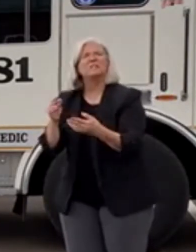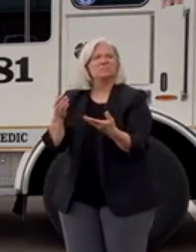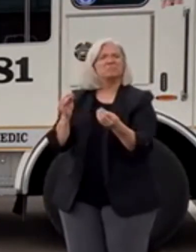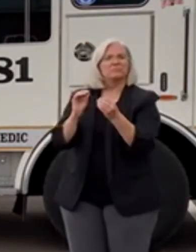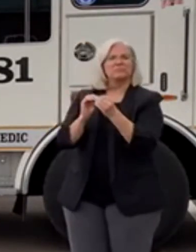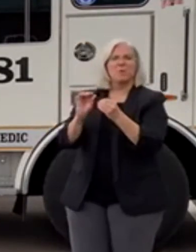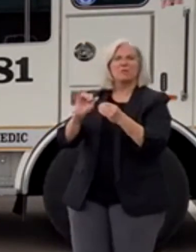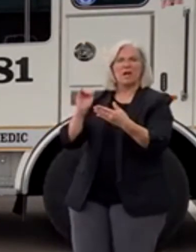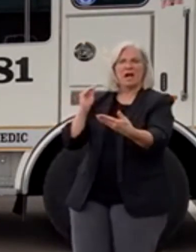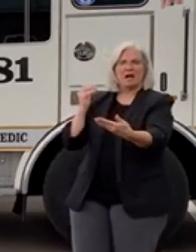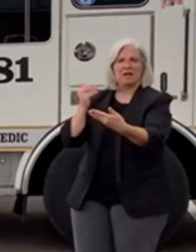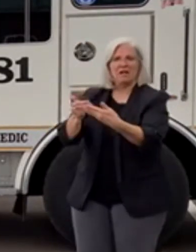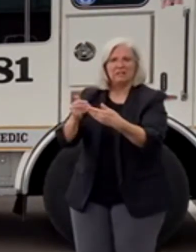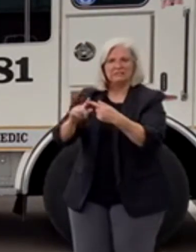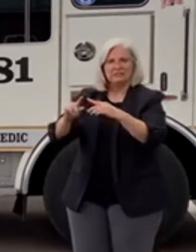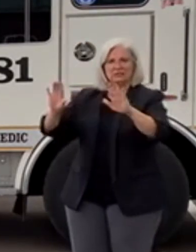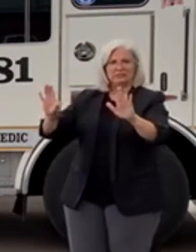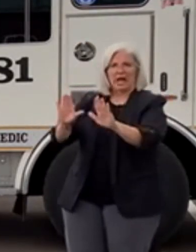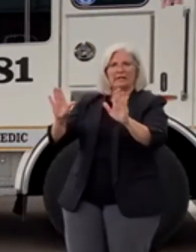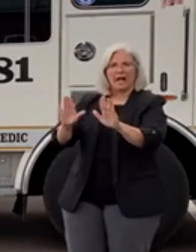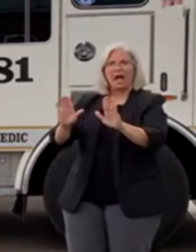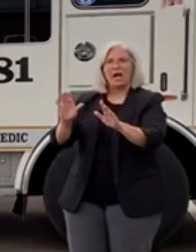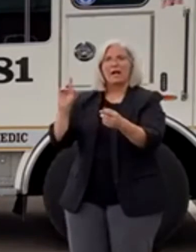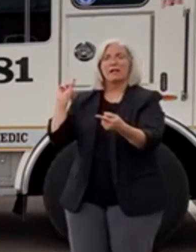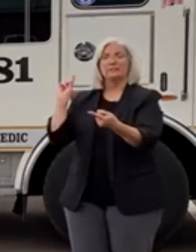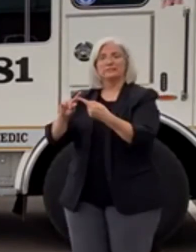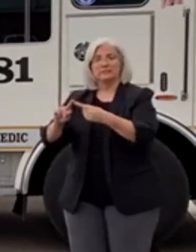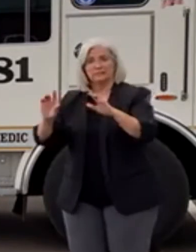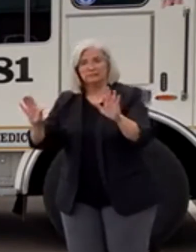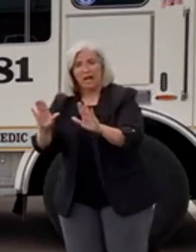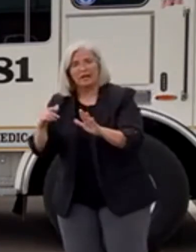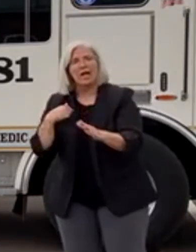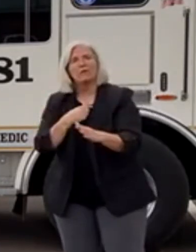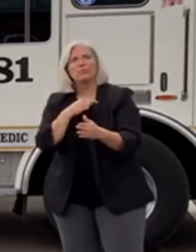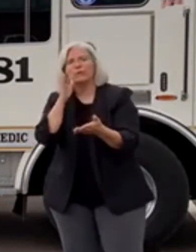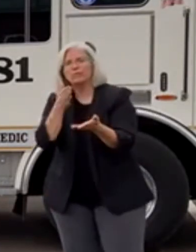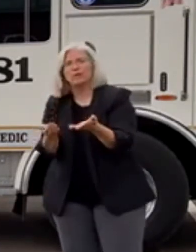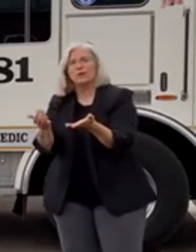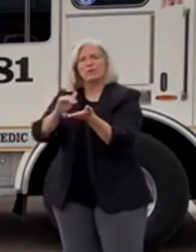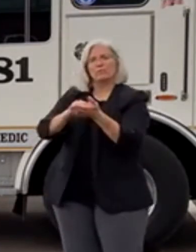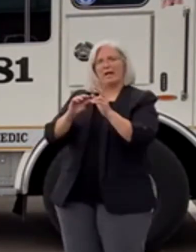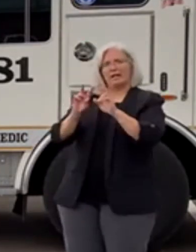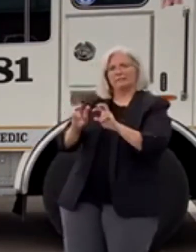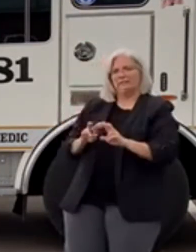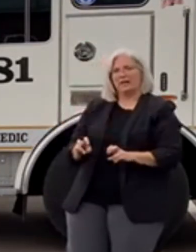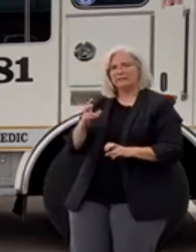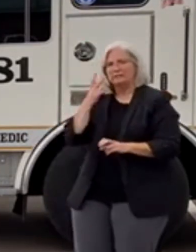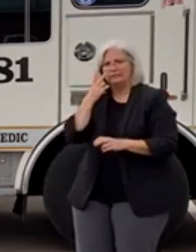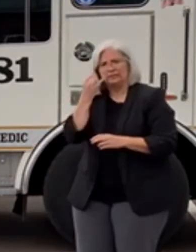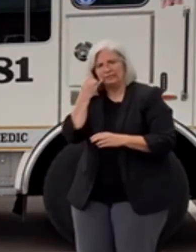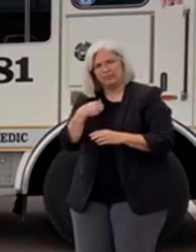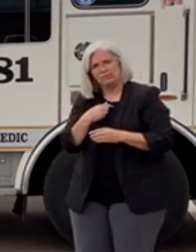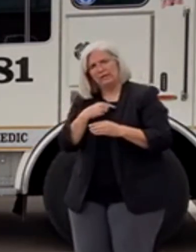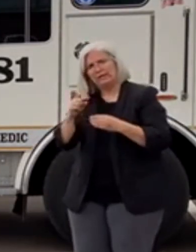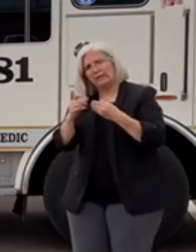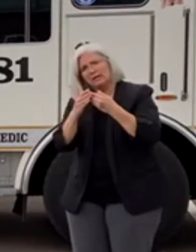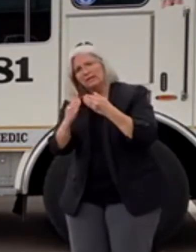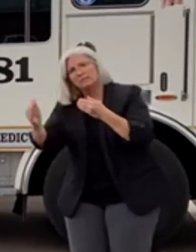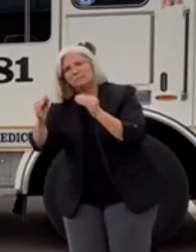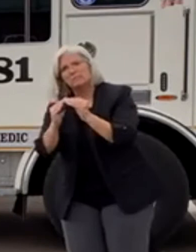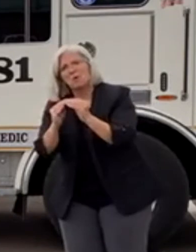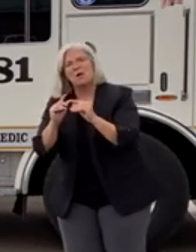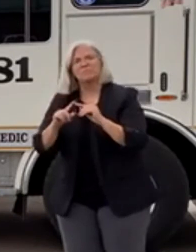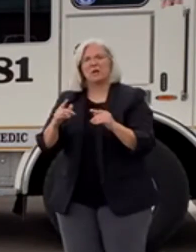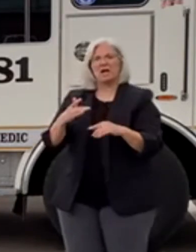reassessing what we're seeing in the community, the reports that we're receiving, and decide where we go from there. But I would foresee that it will probably go